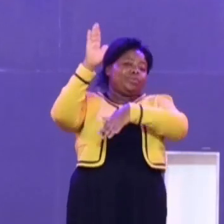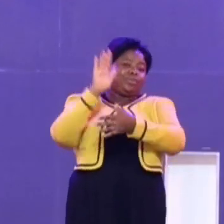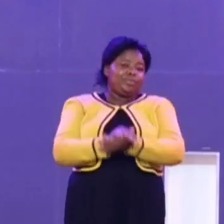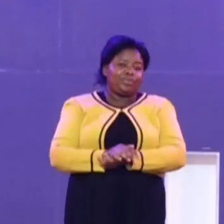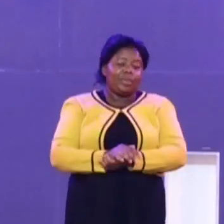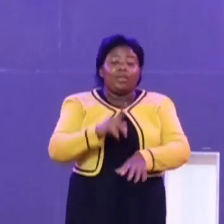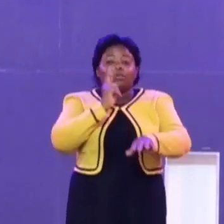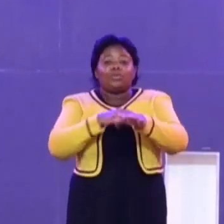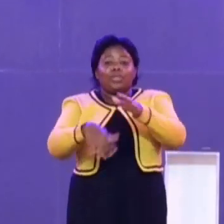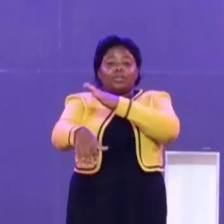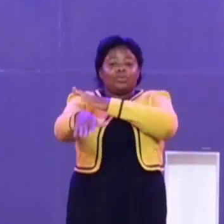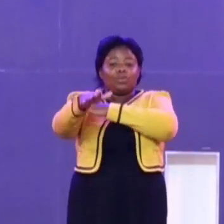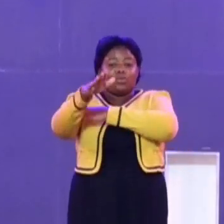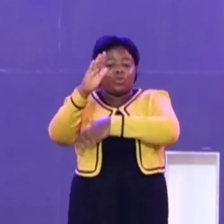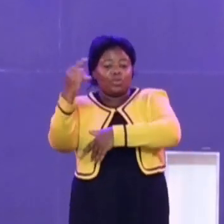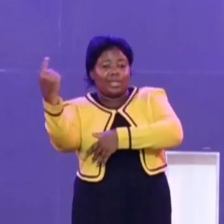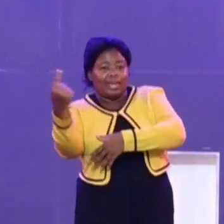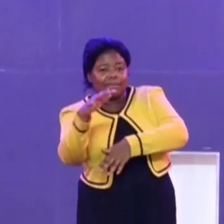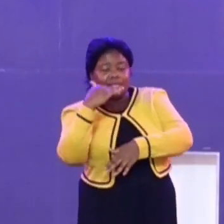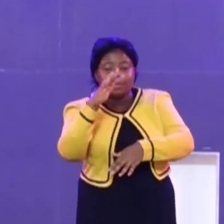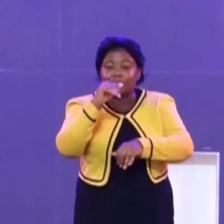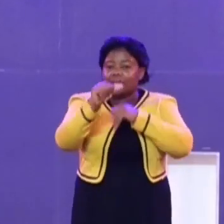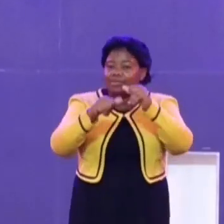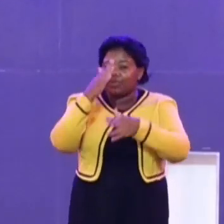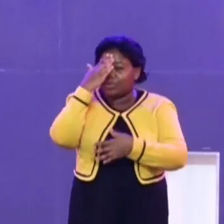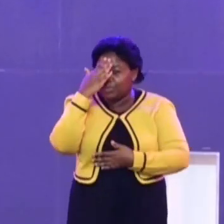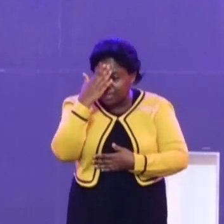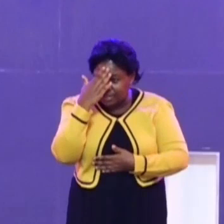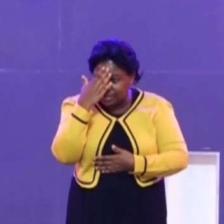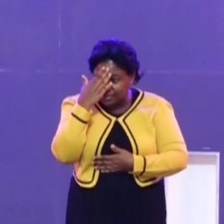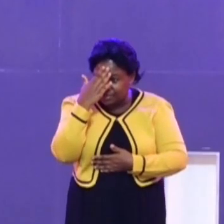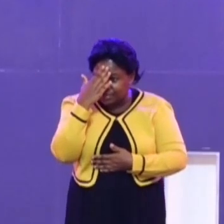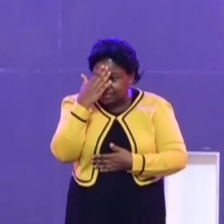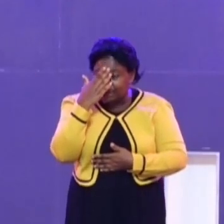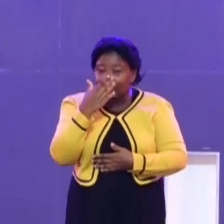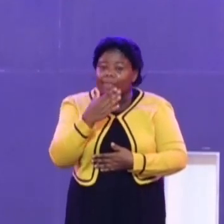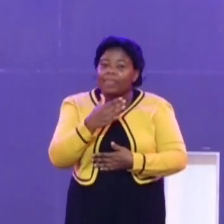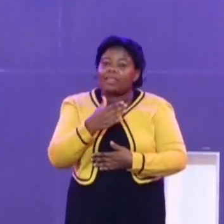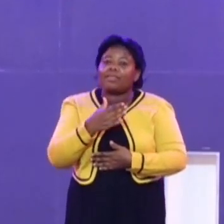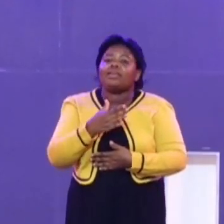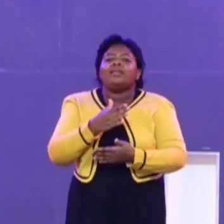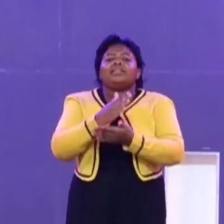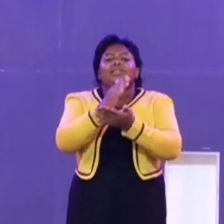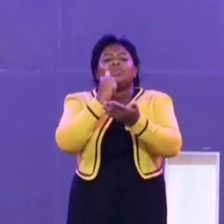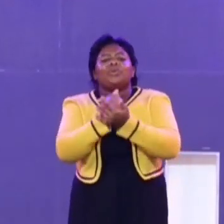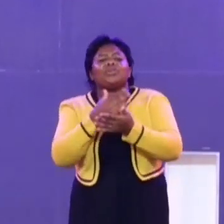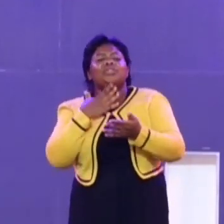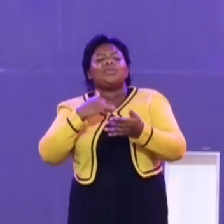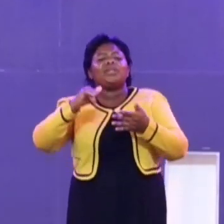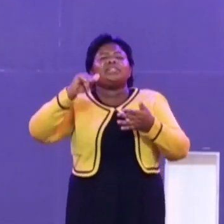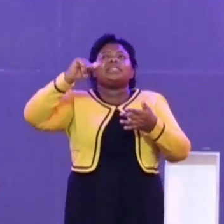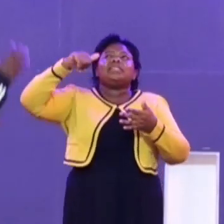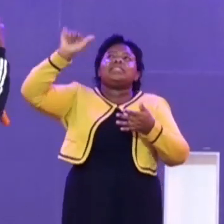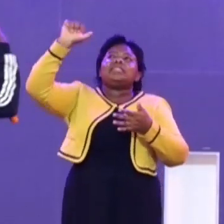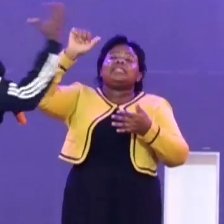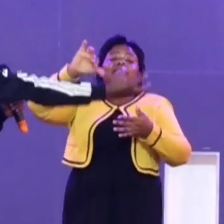So when God comes to talk about humility. Kakati katonda bwajjo kwogera ku bweto waze. He's simply claiming for his eye back. Aba yagalo bwanze